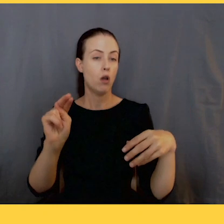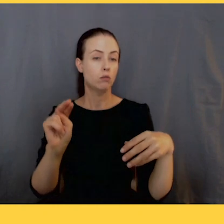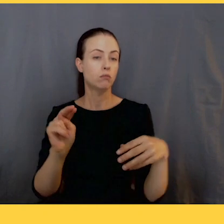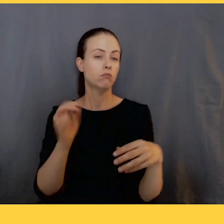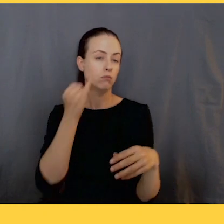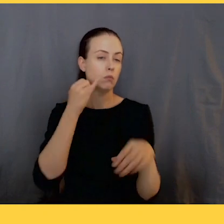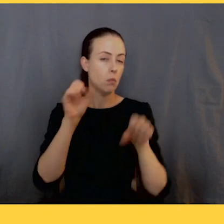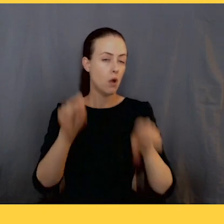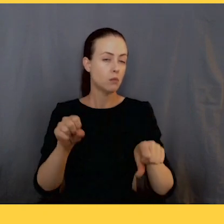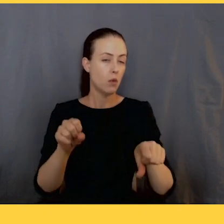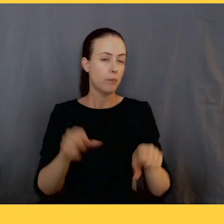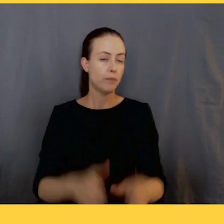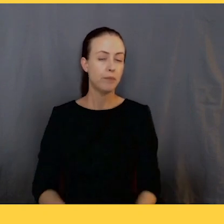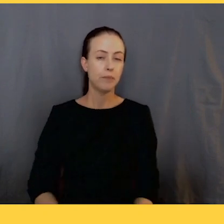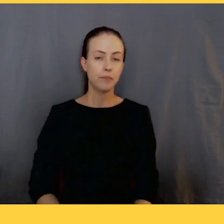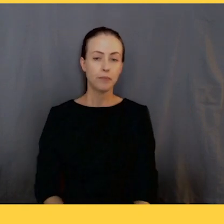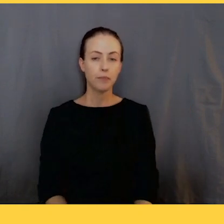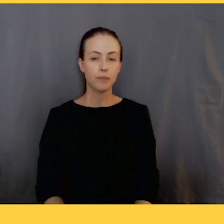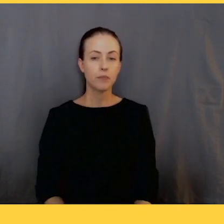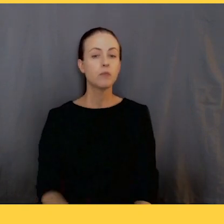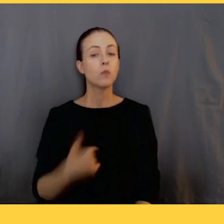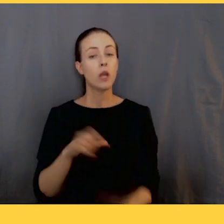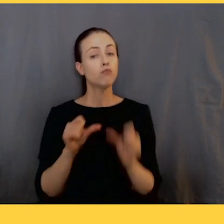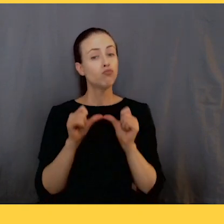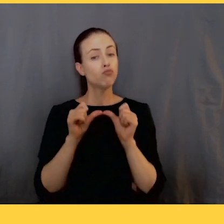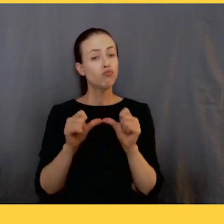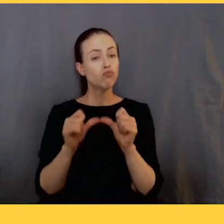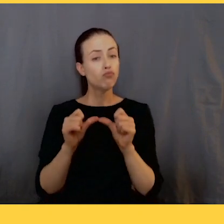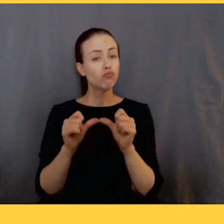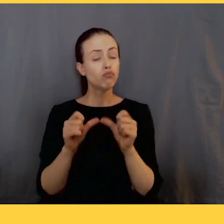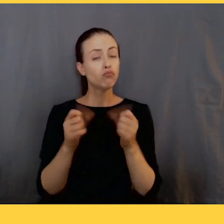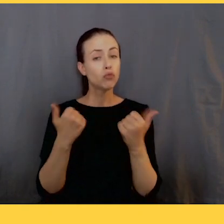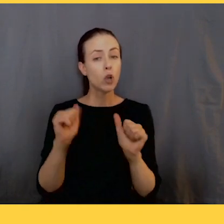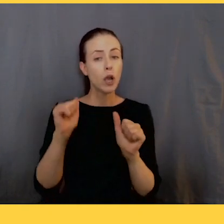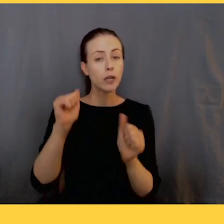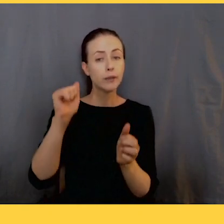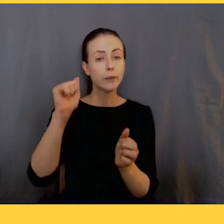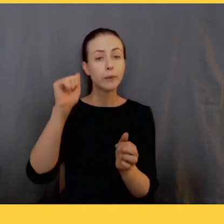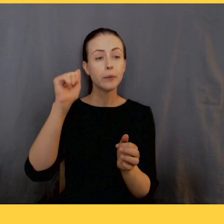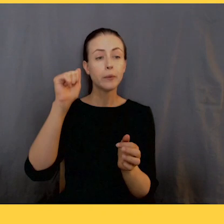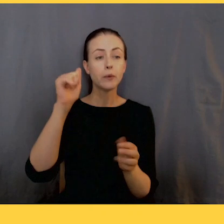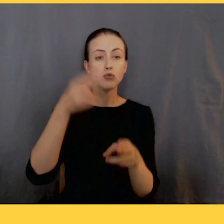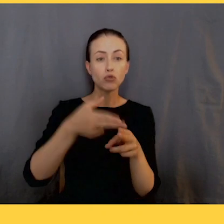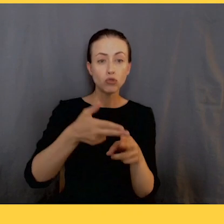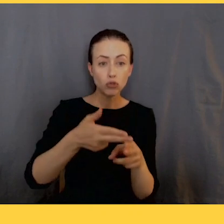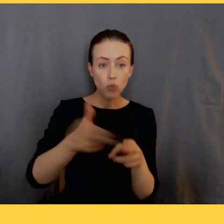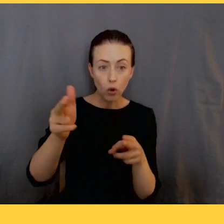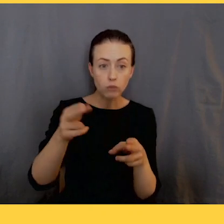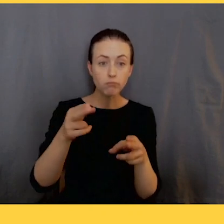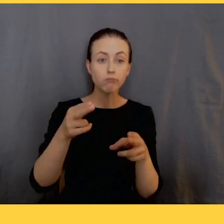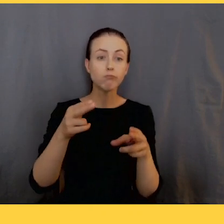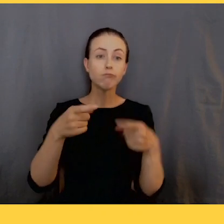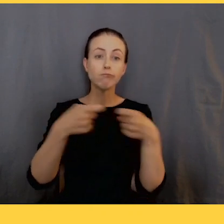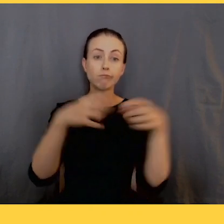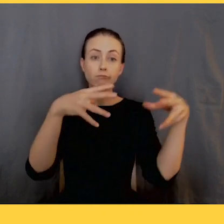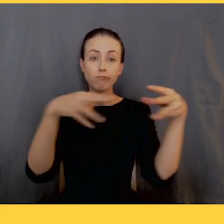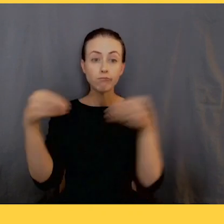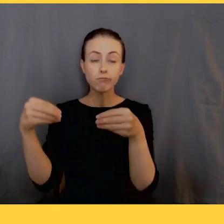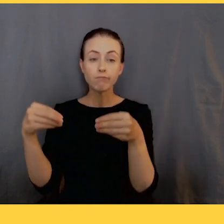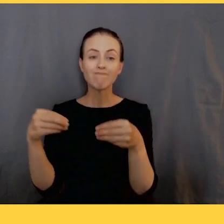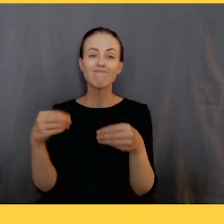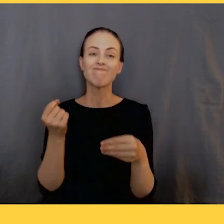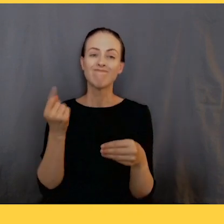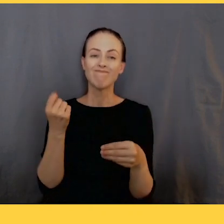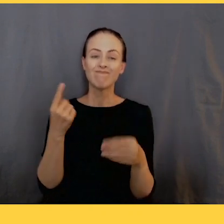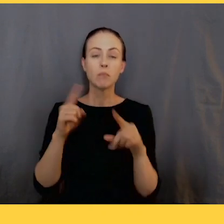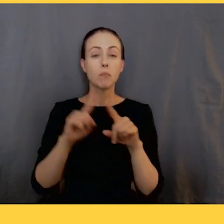possible. So though SCE will continue to make every effort to reduce the duration of PSPS event, re-energization